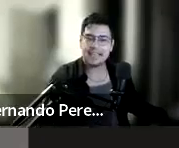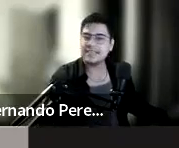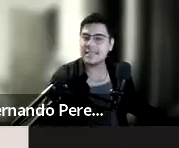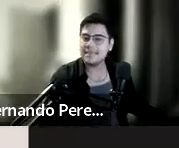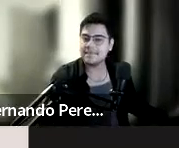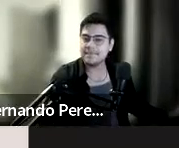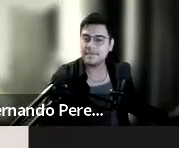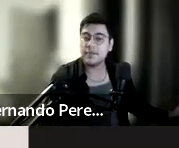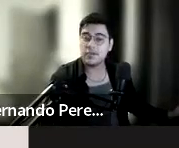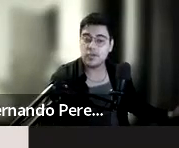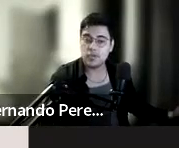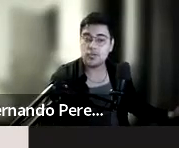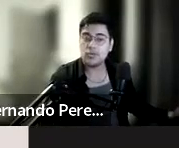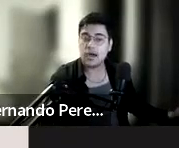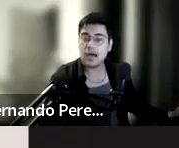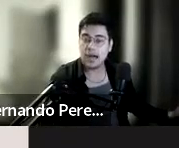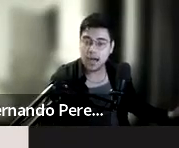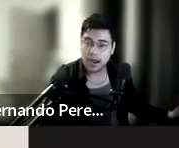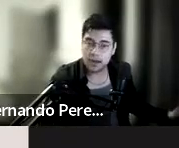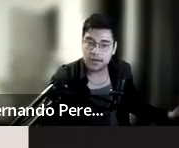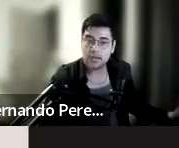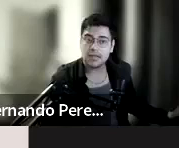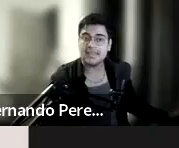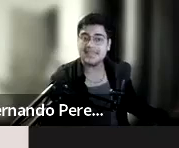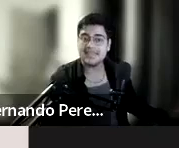Elsa, you are